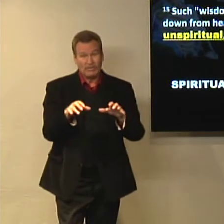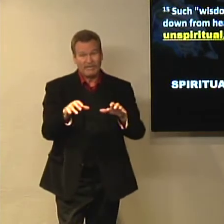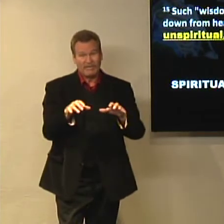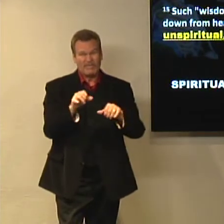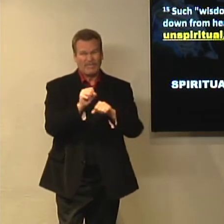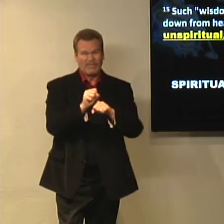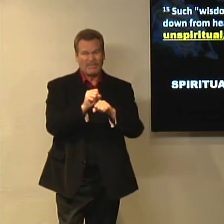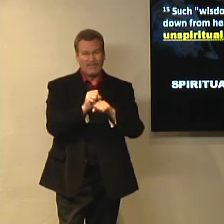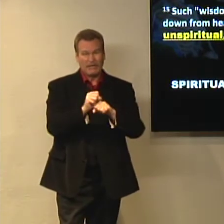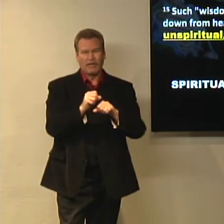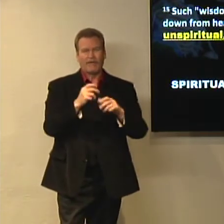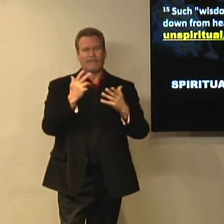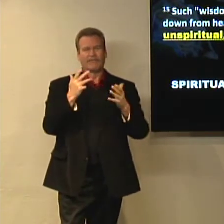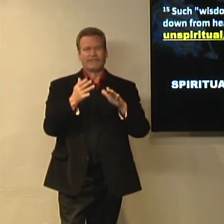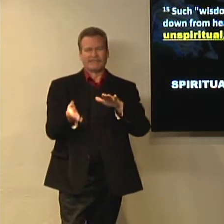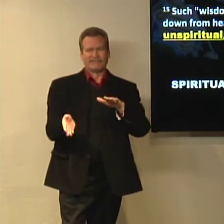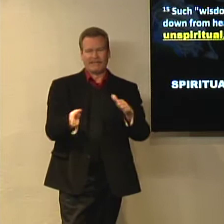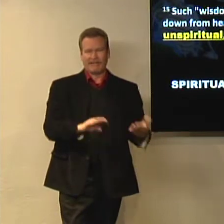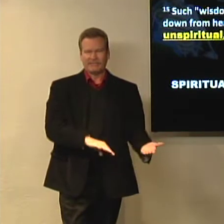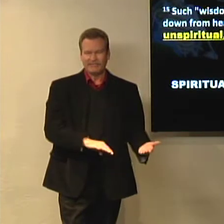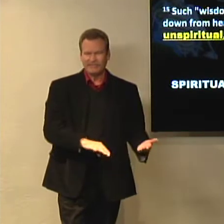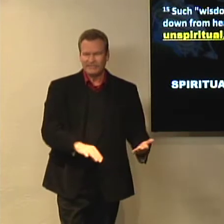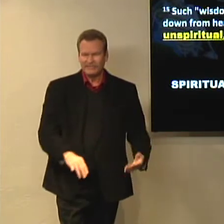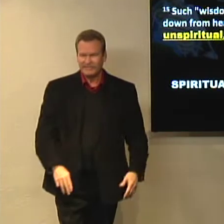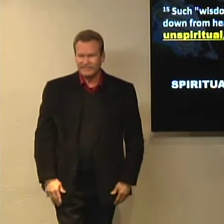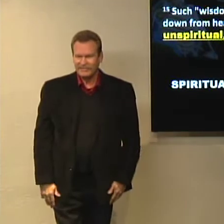kind of action, without any proof to back it up, is also dead.